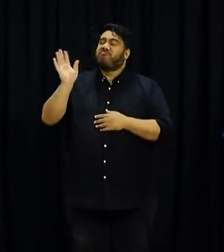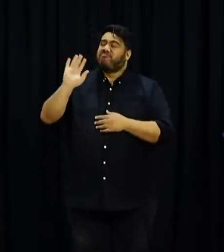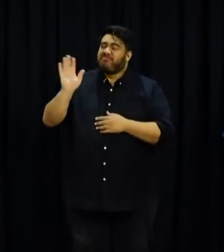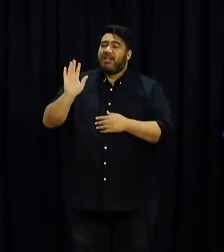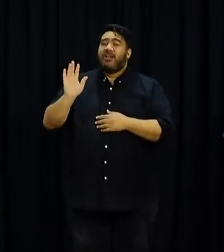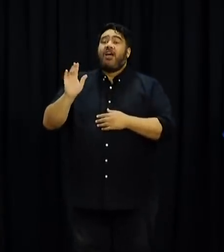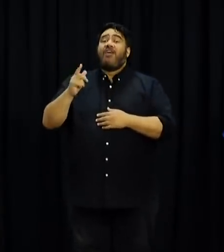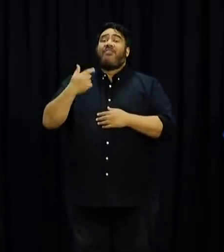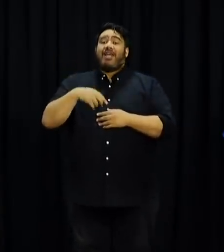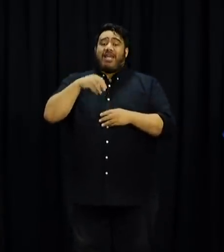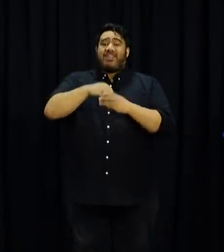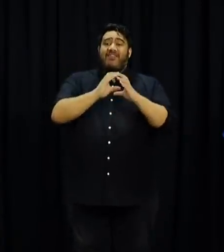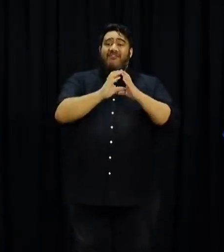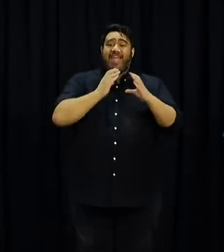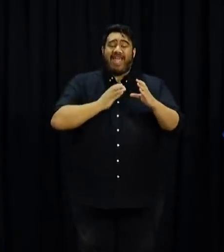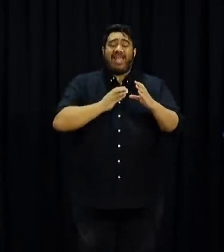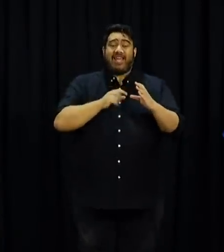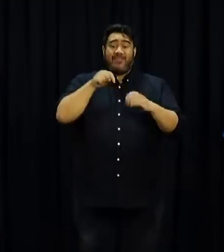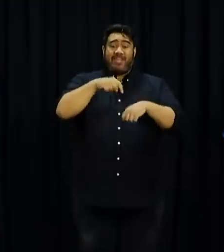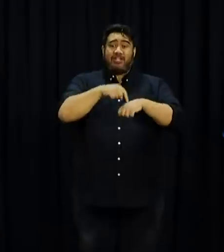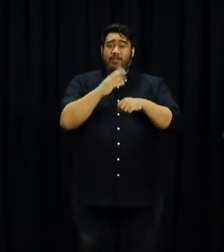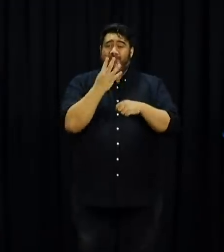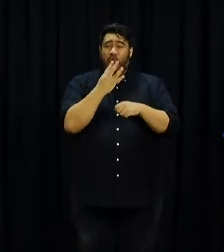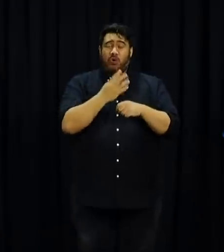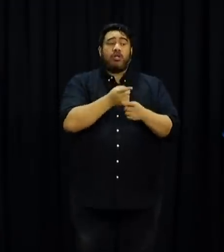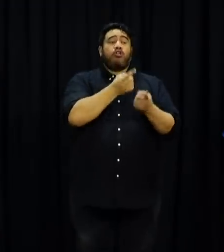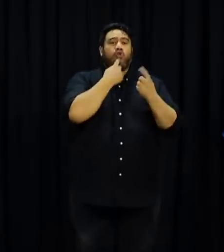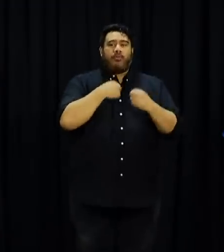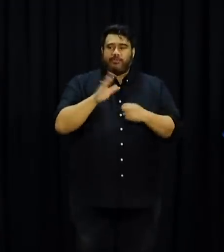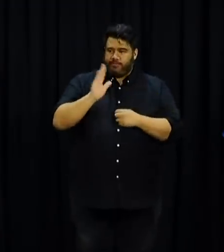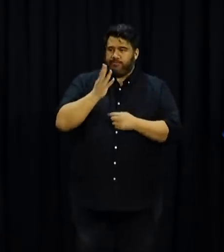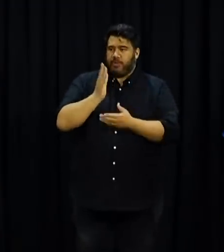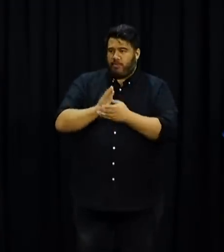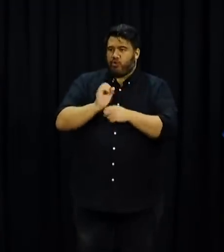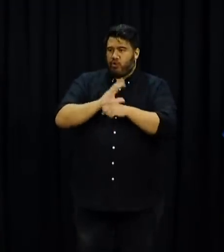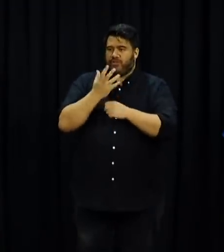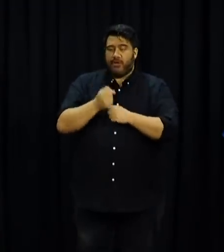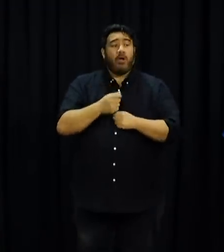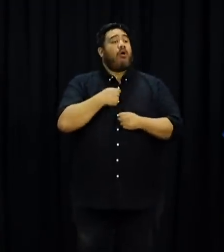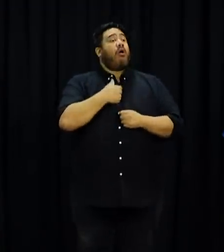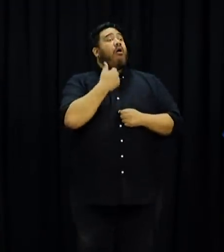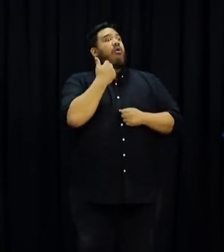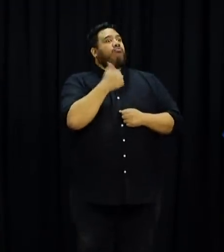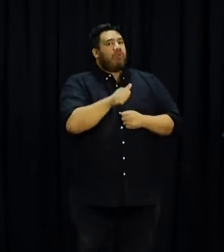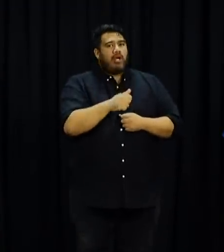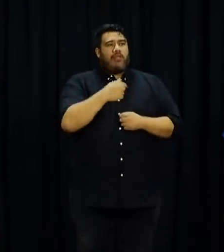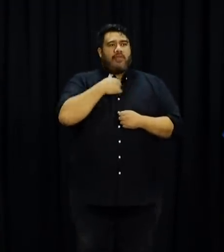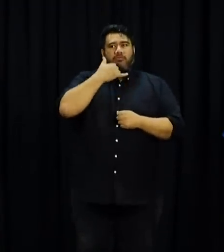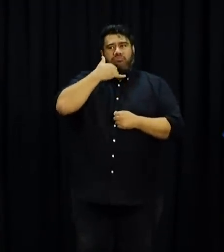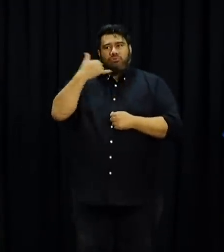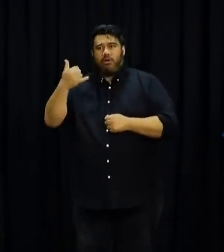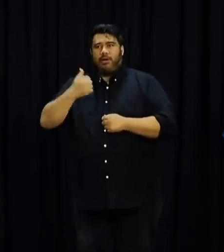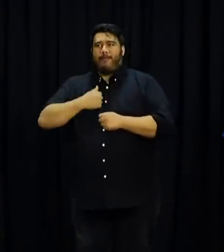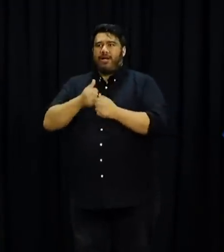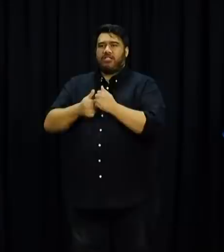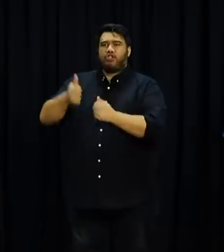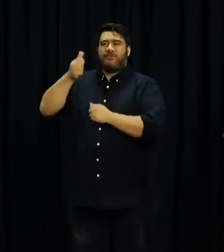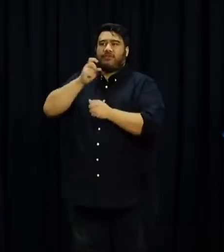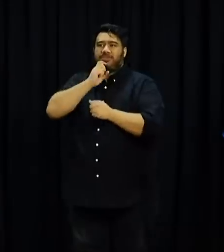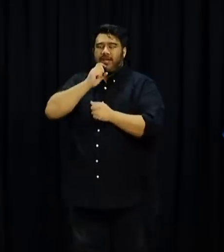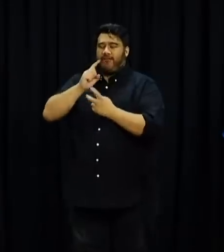the privacy of the van, I was informed of the case, immediately spoke to my Chief of Staff and the Minister of